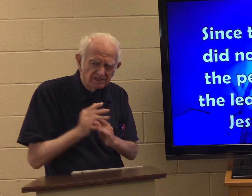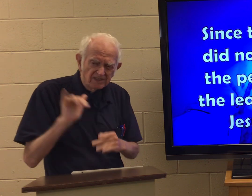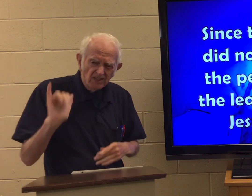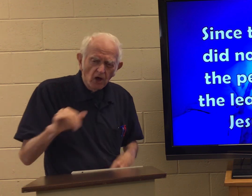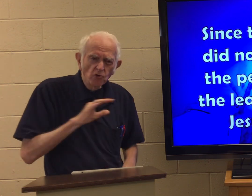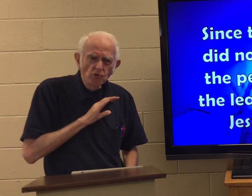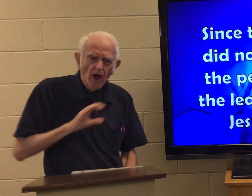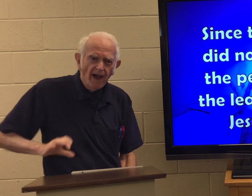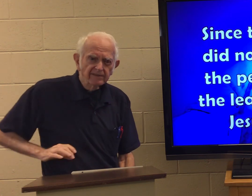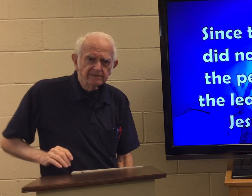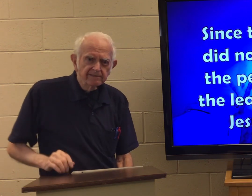Jesus is the Christ.